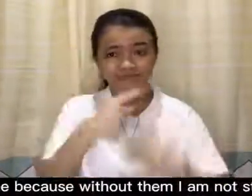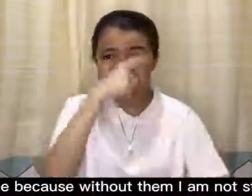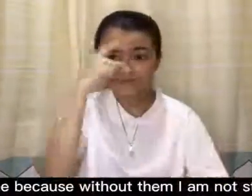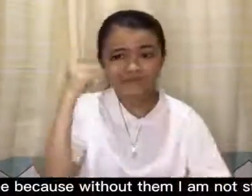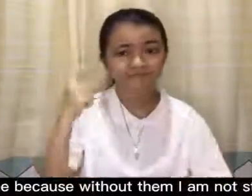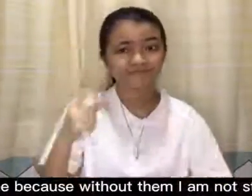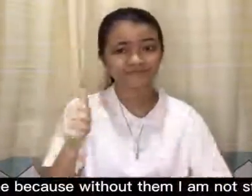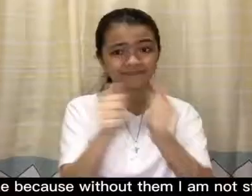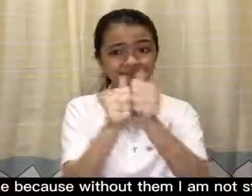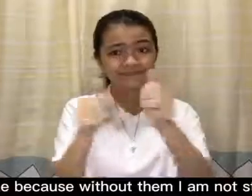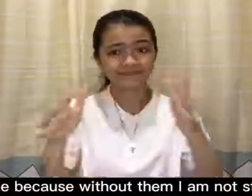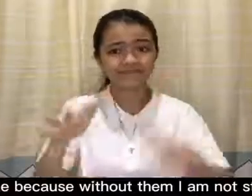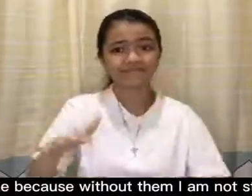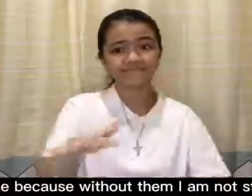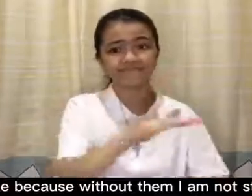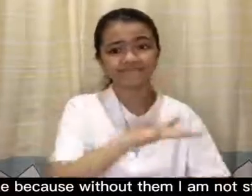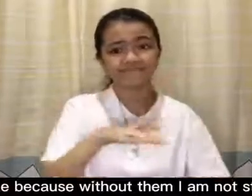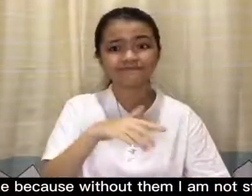Glory to your love